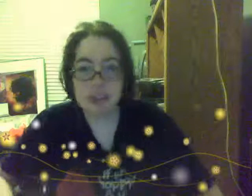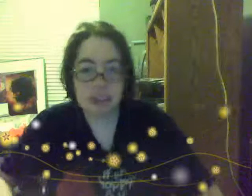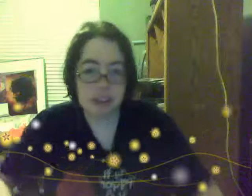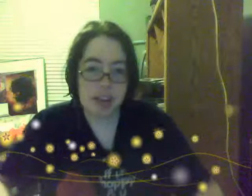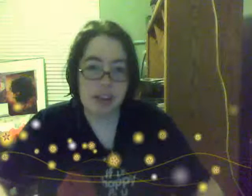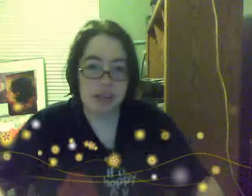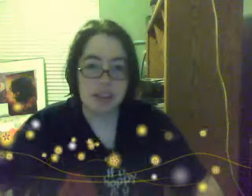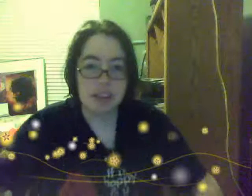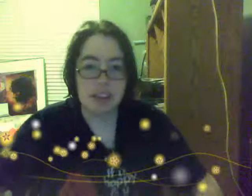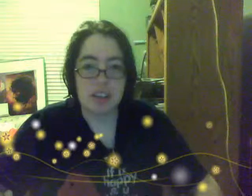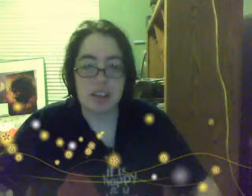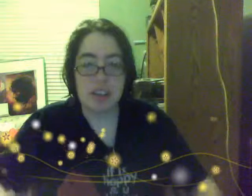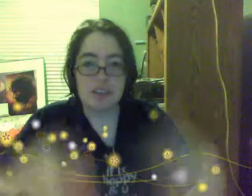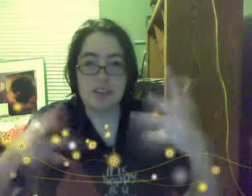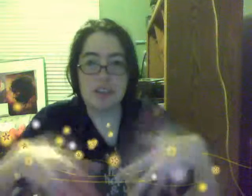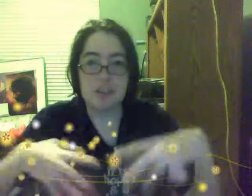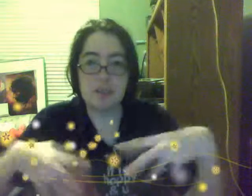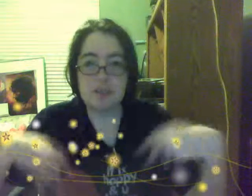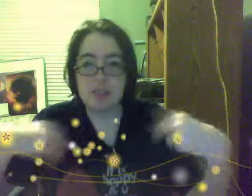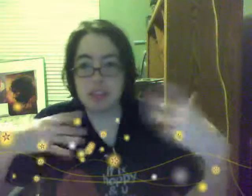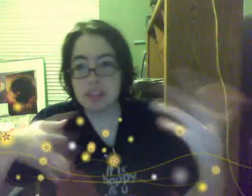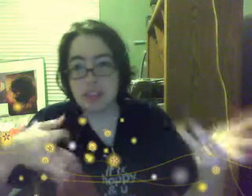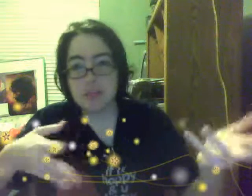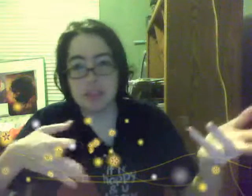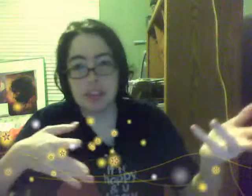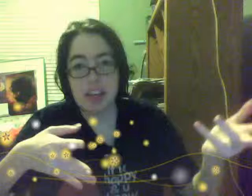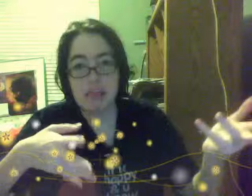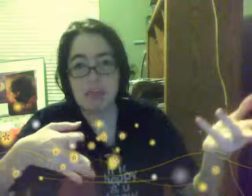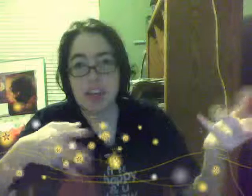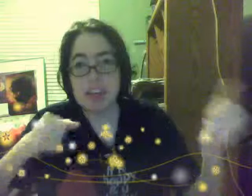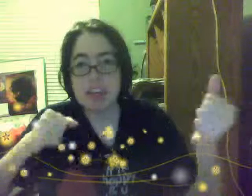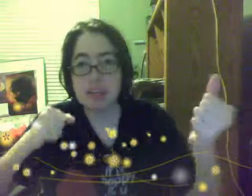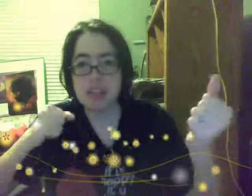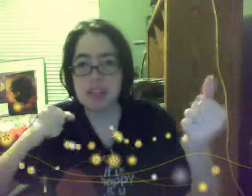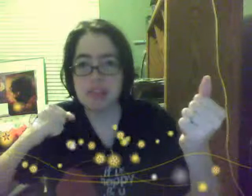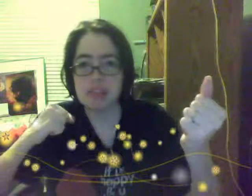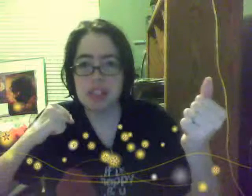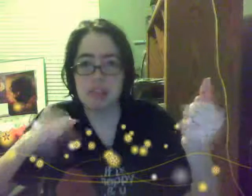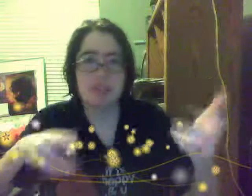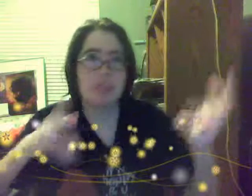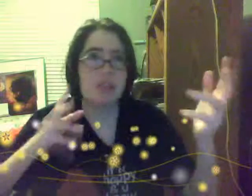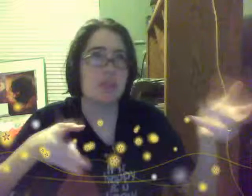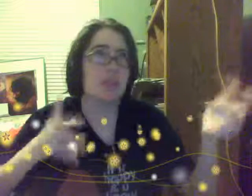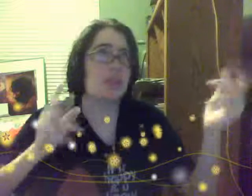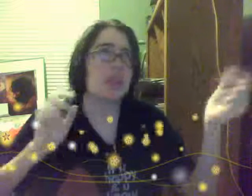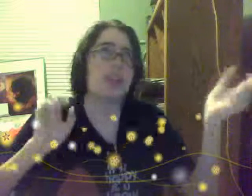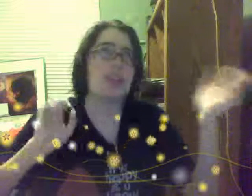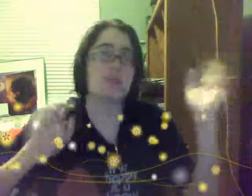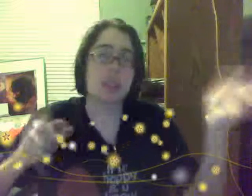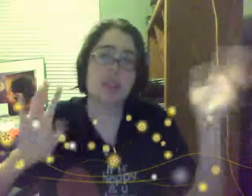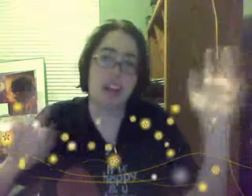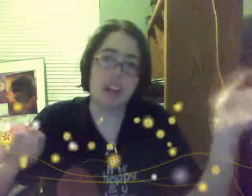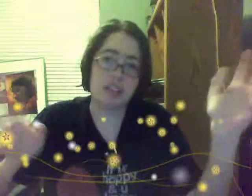your account. If you sign up for the campaign, it'll allow me to use your Twitter and